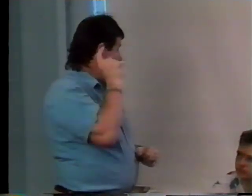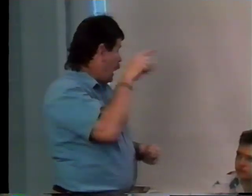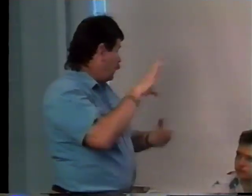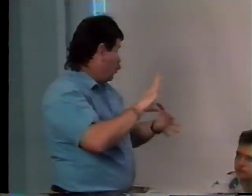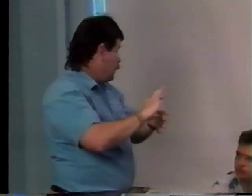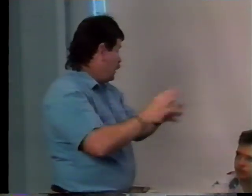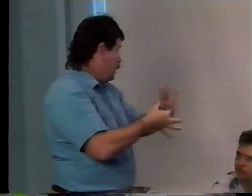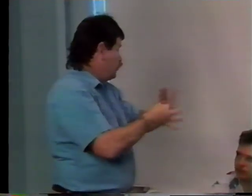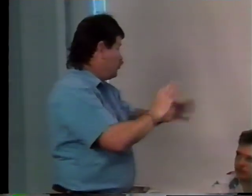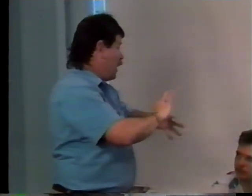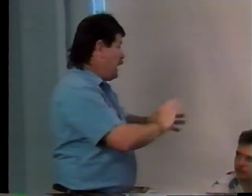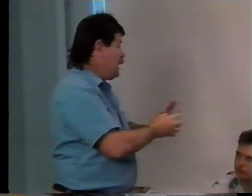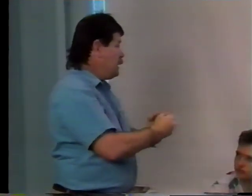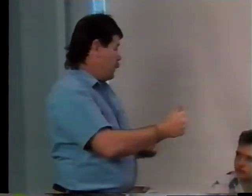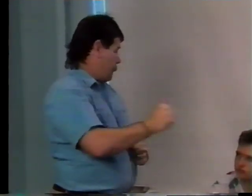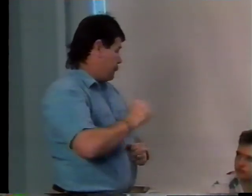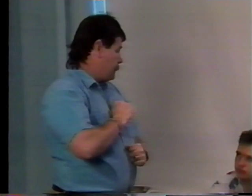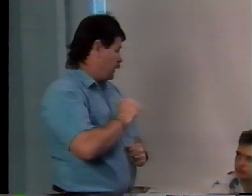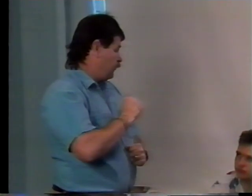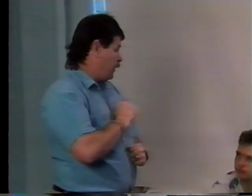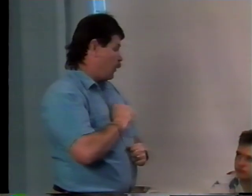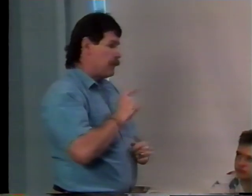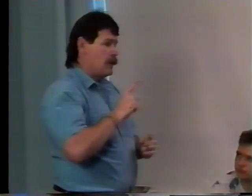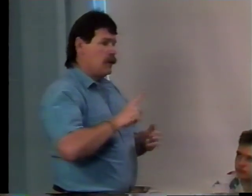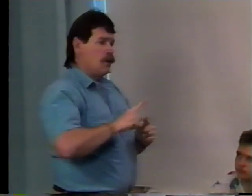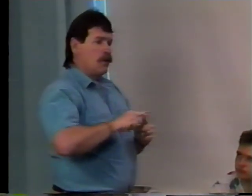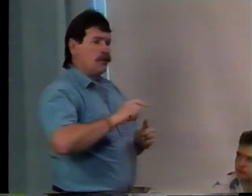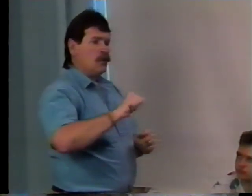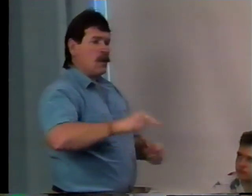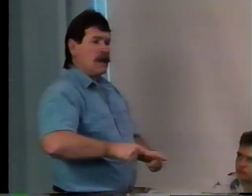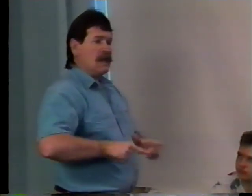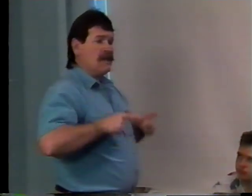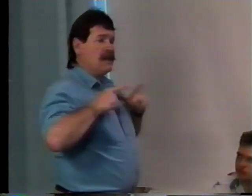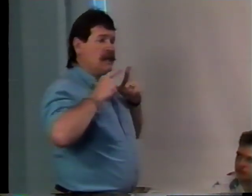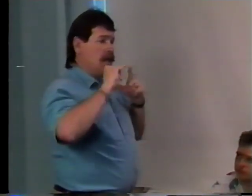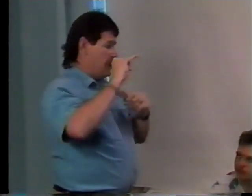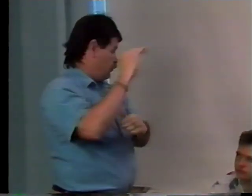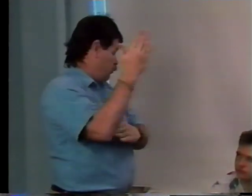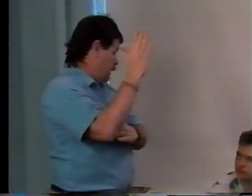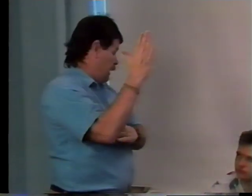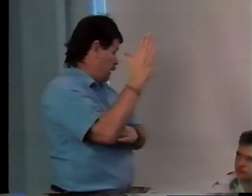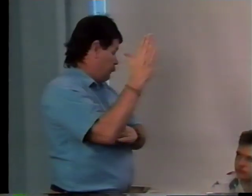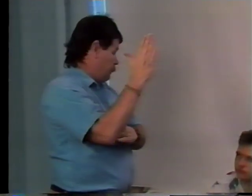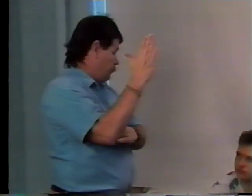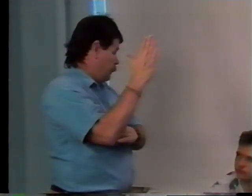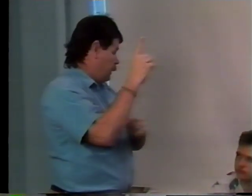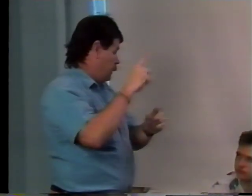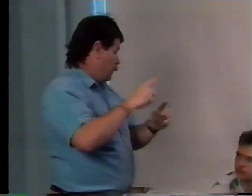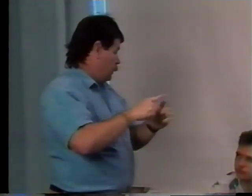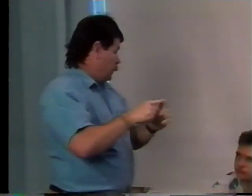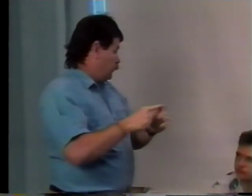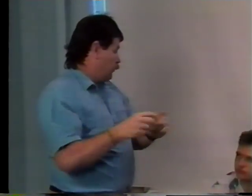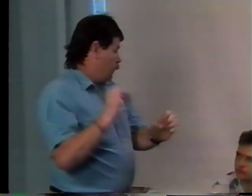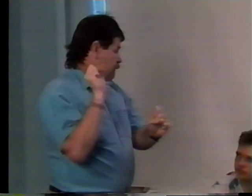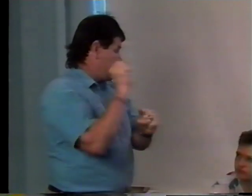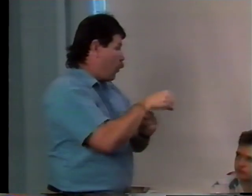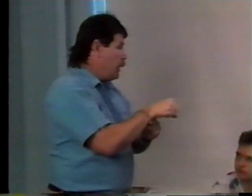I would chain myself to a living tree to